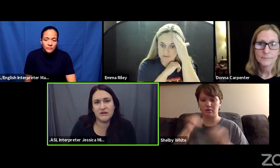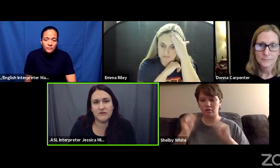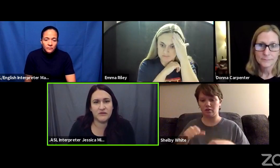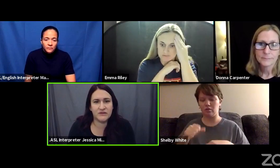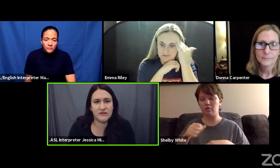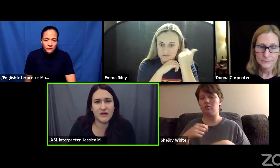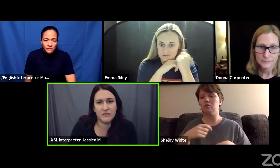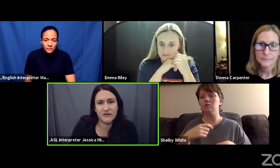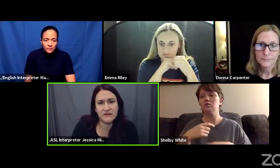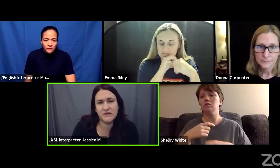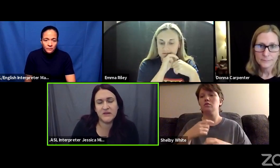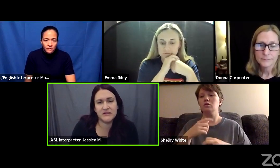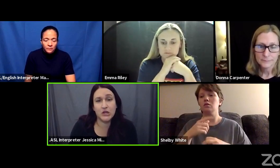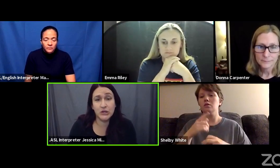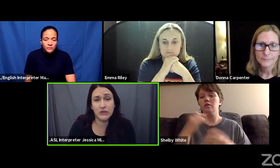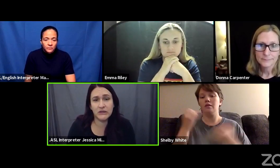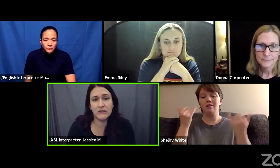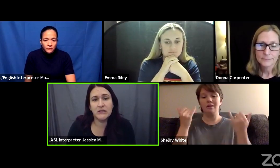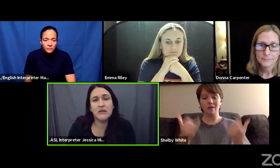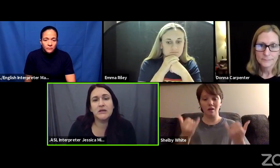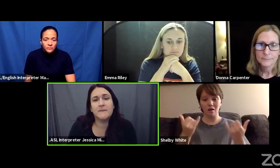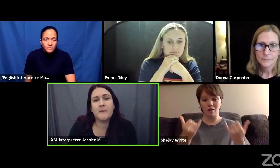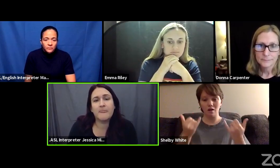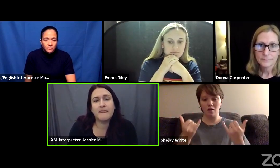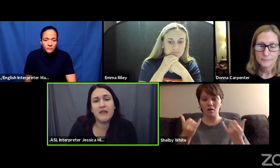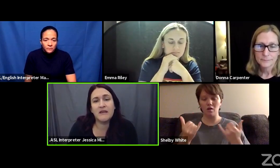match whatever their style was the best I could.